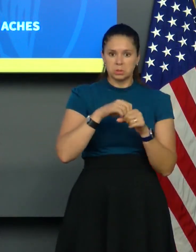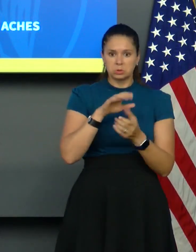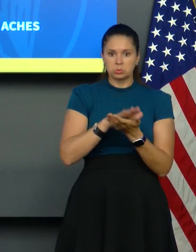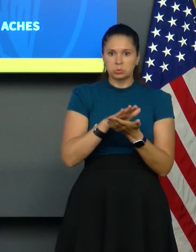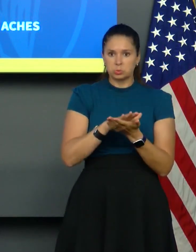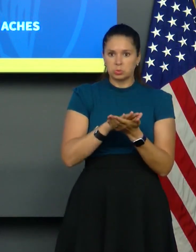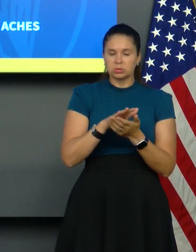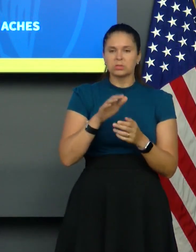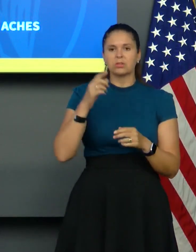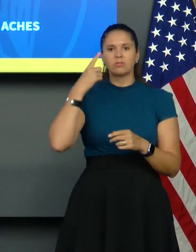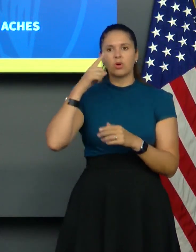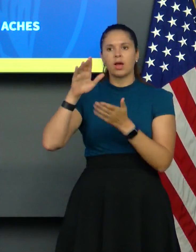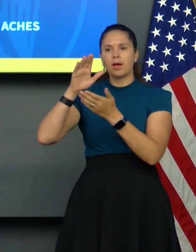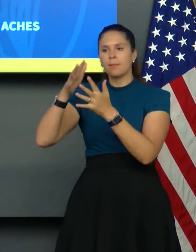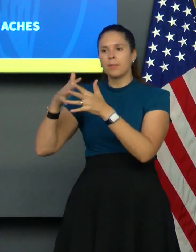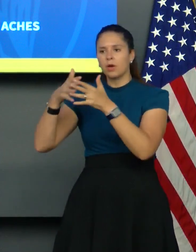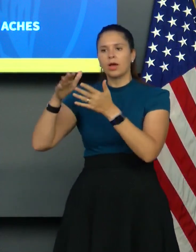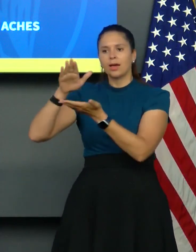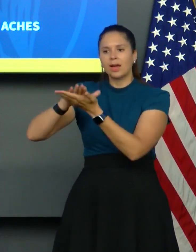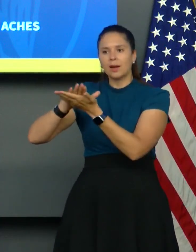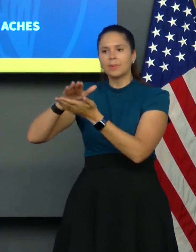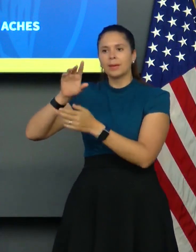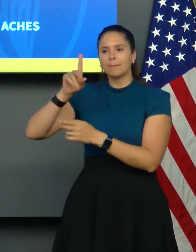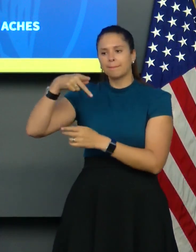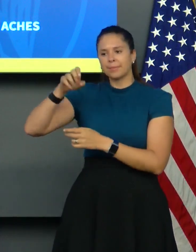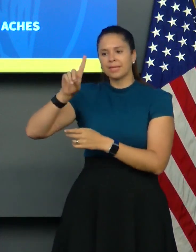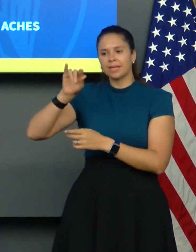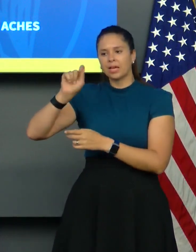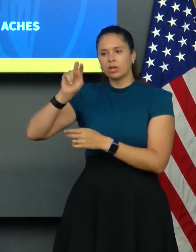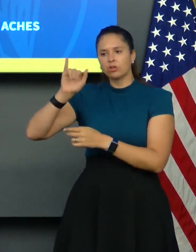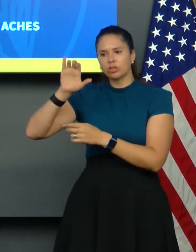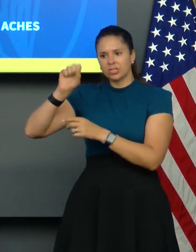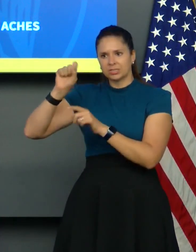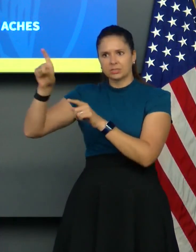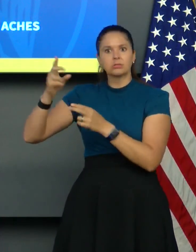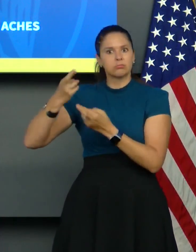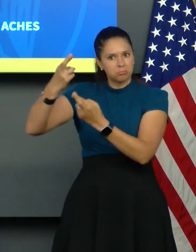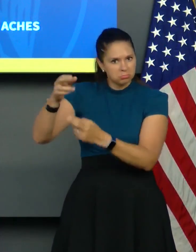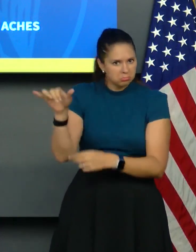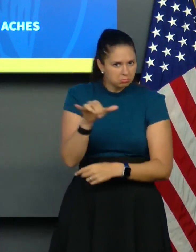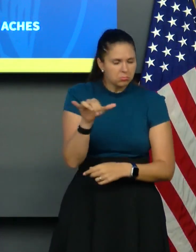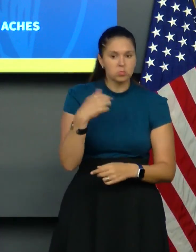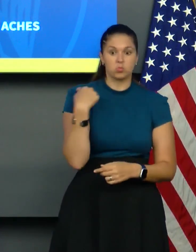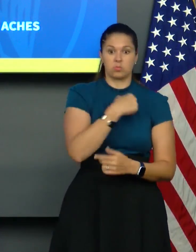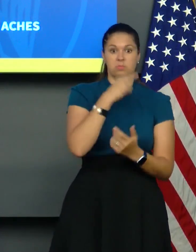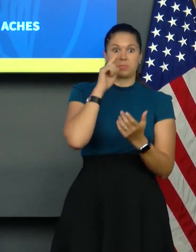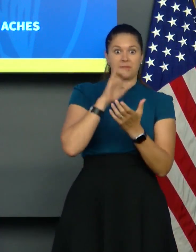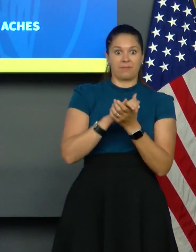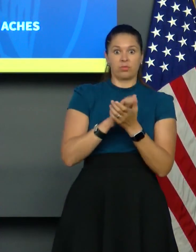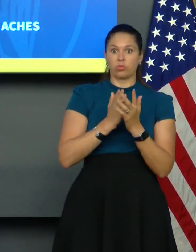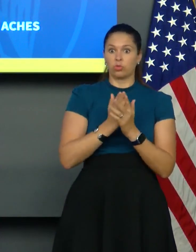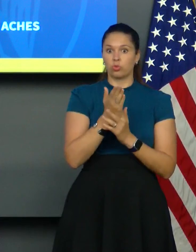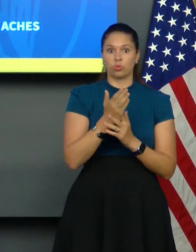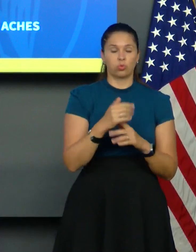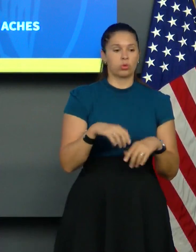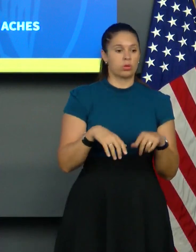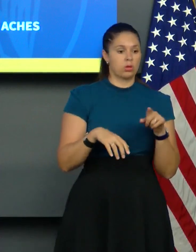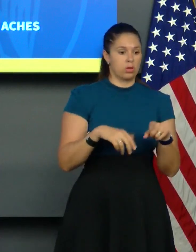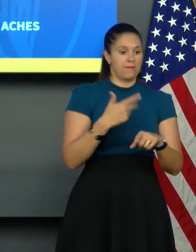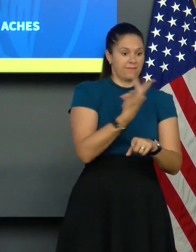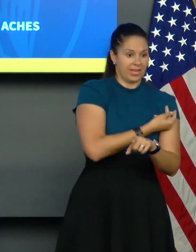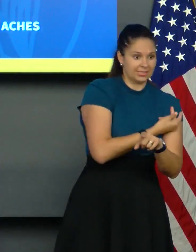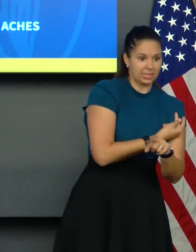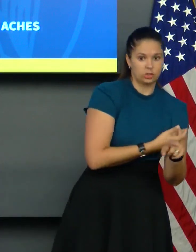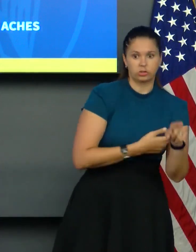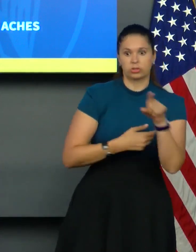American Academy of Pediatrics and so forth. And we believe that through the combination of vaccination and